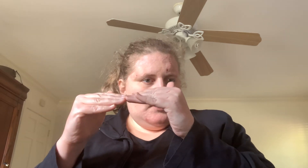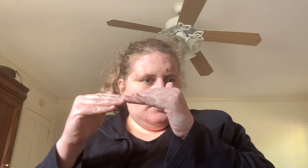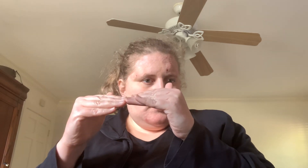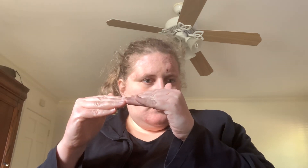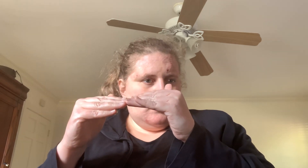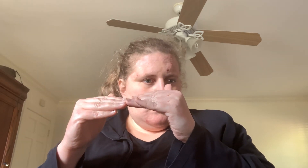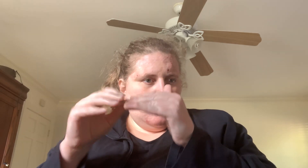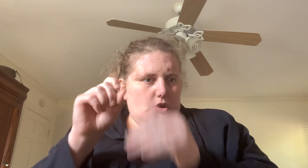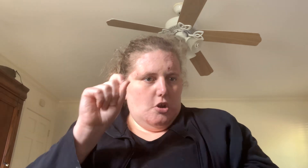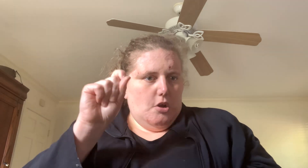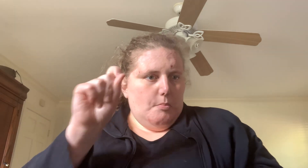0.74